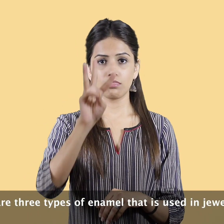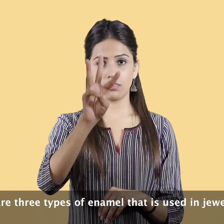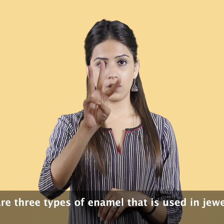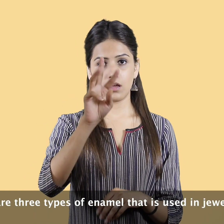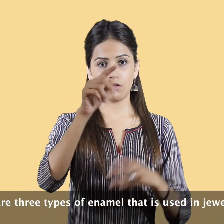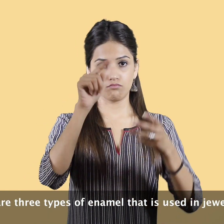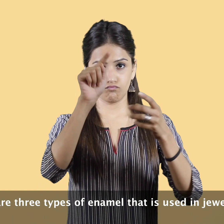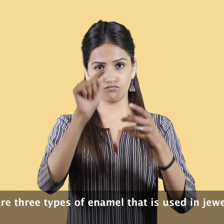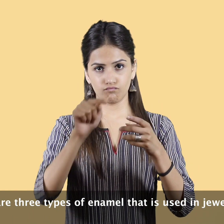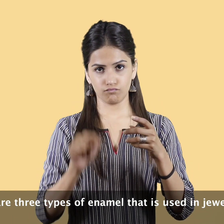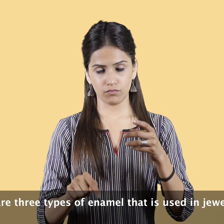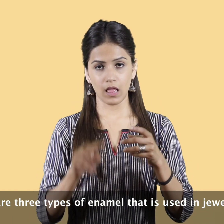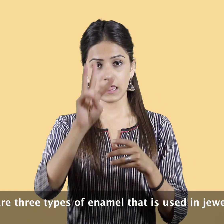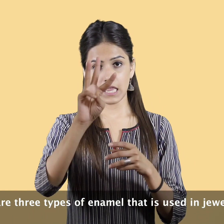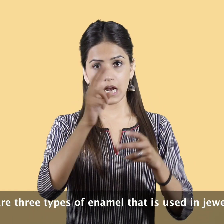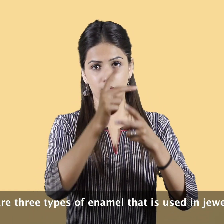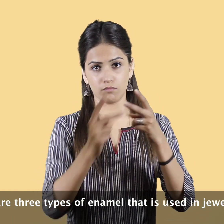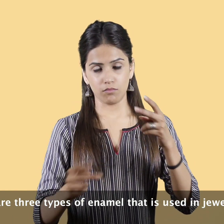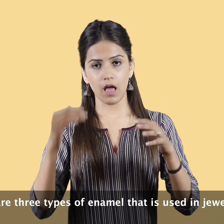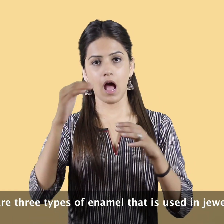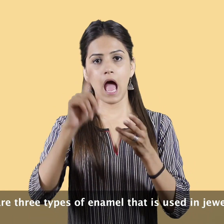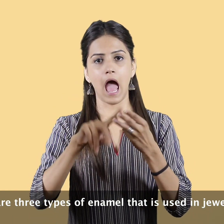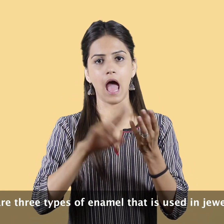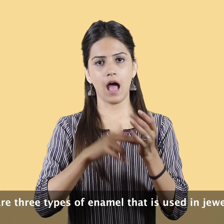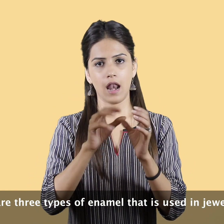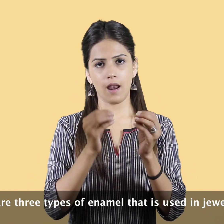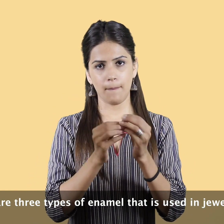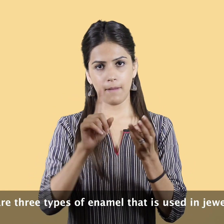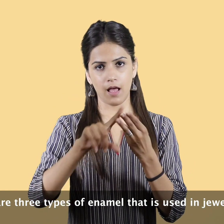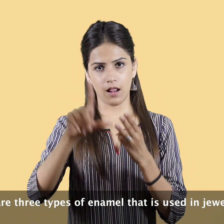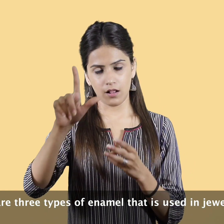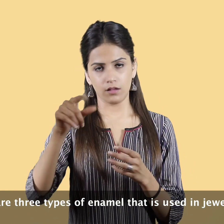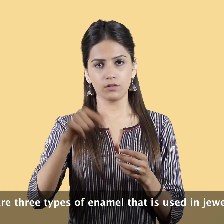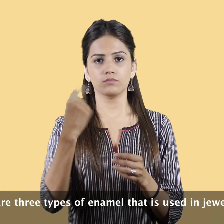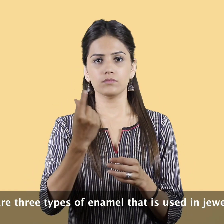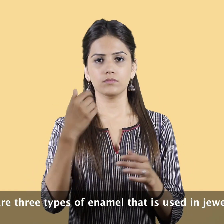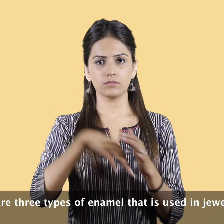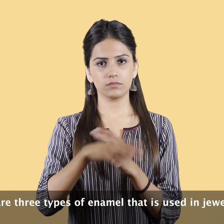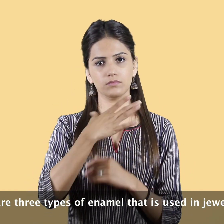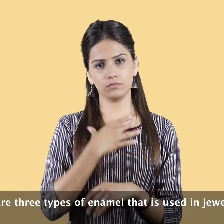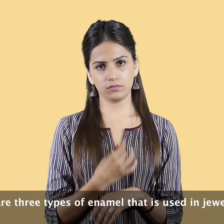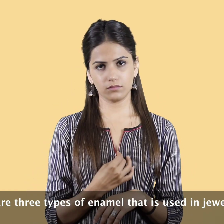Number 1. There are 3 types of enamel that is used in jewelry.